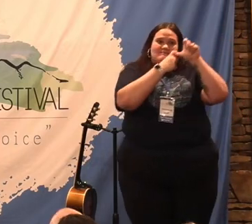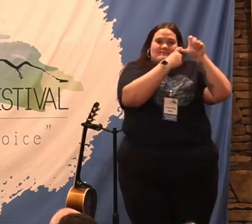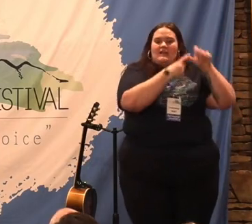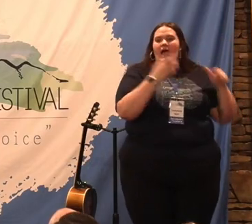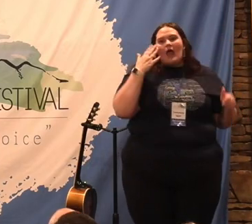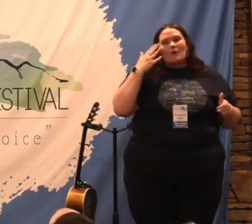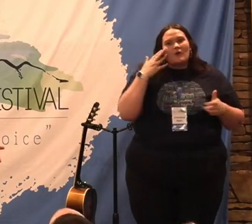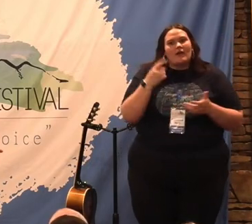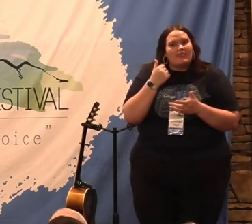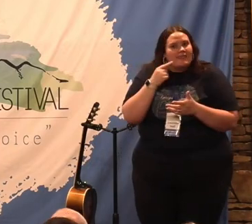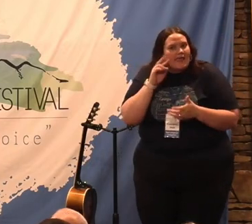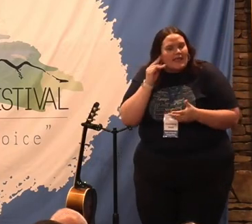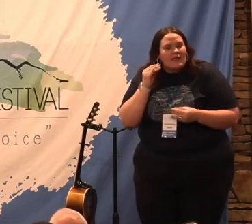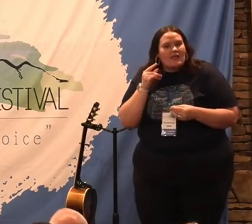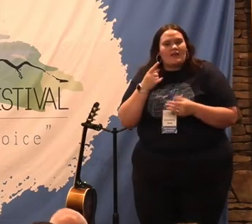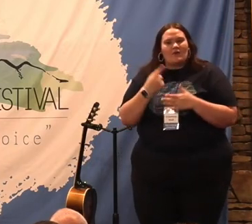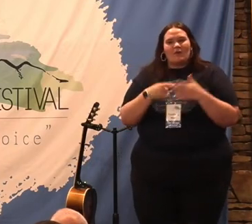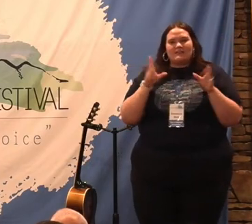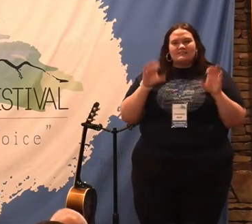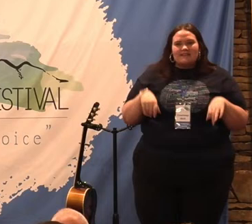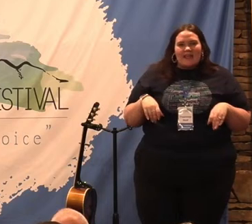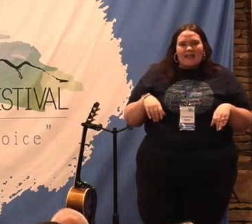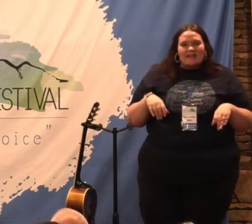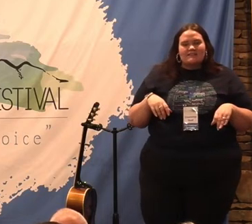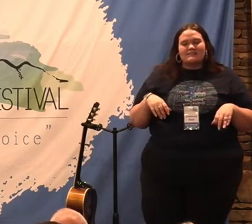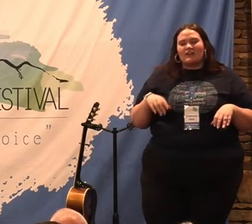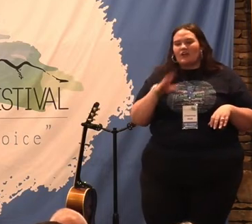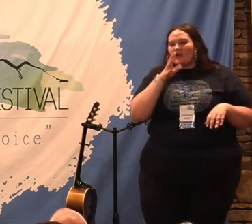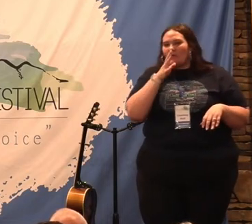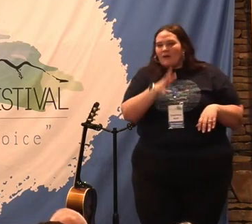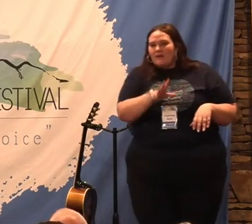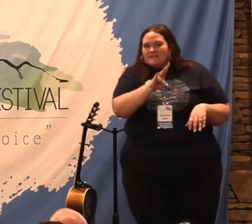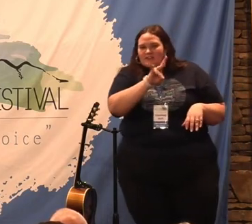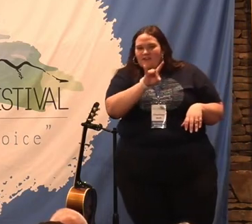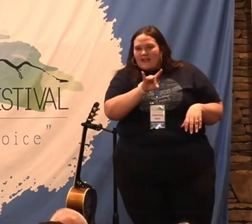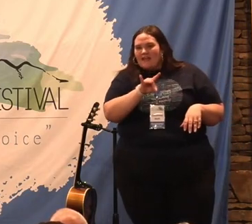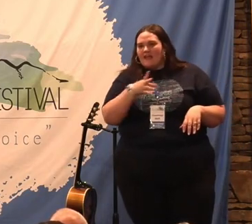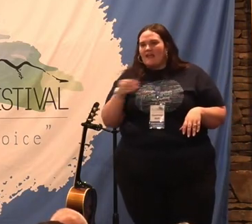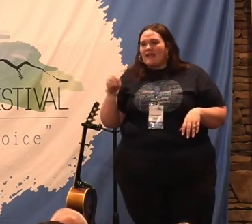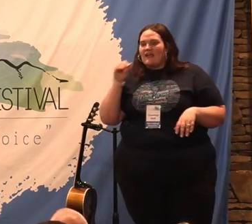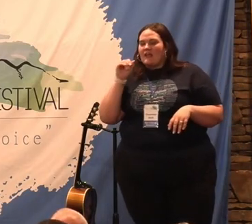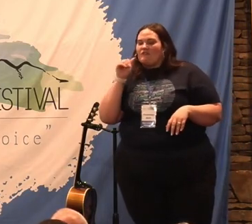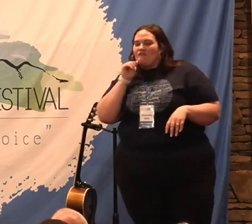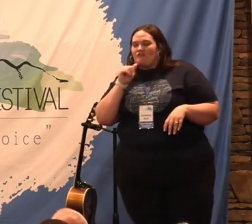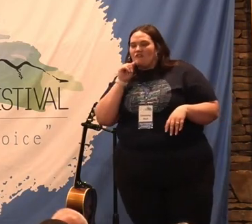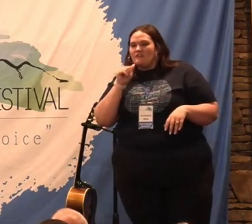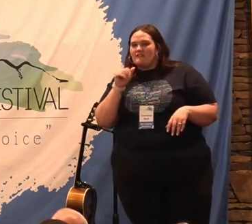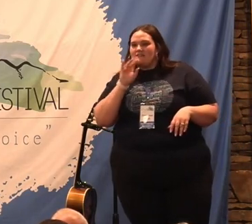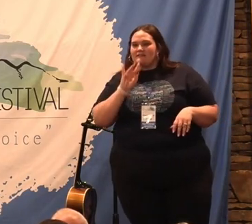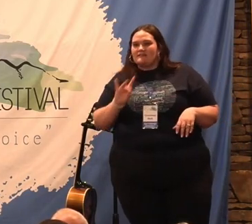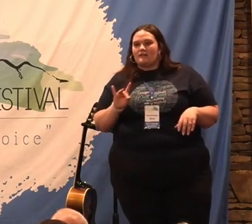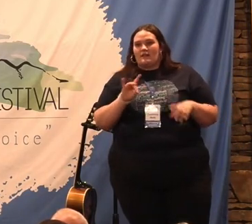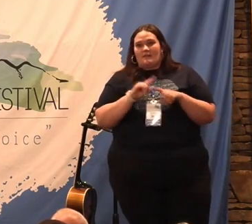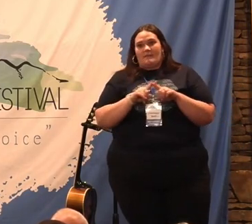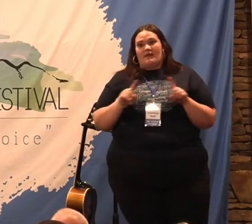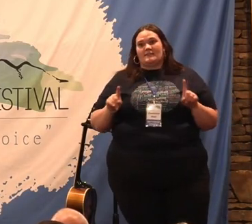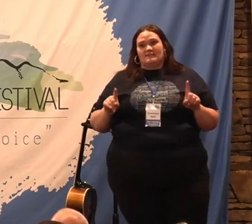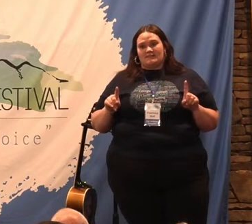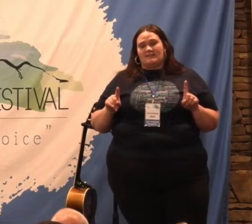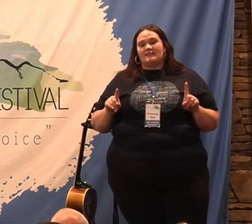woman and an 8-year-old girl have of outrunning a mountain goat? But you may have heard of these kind of mountain